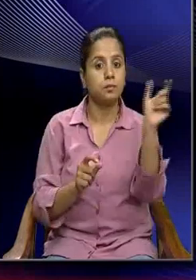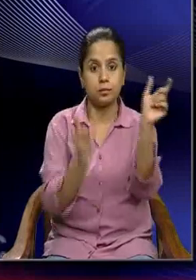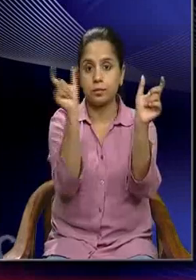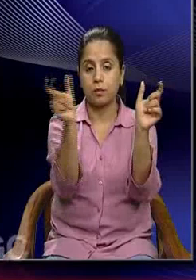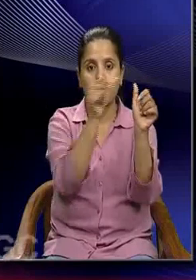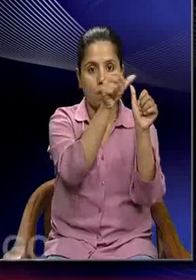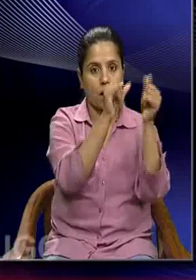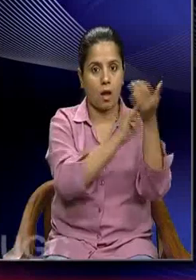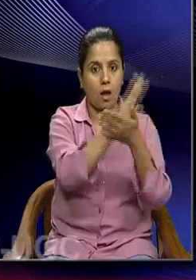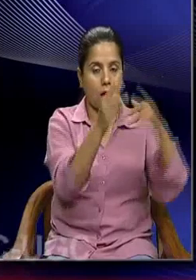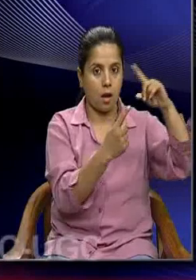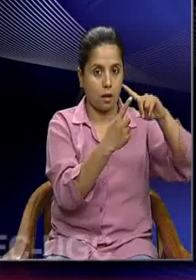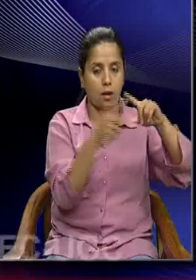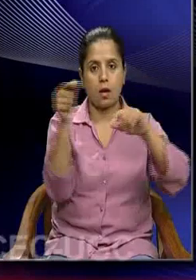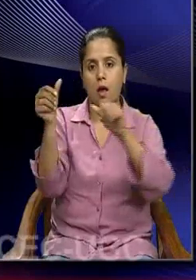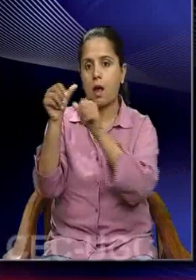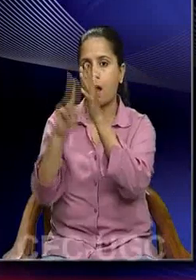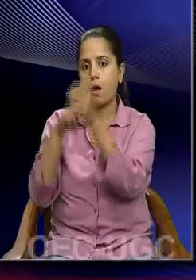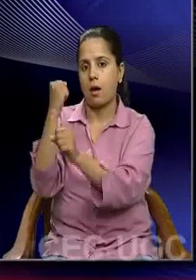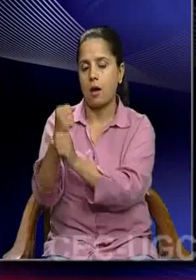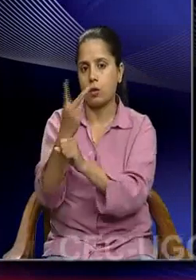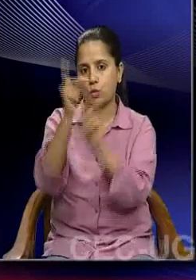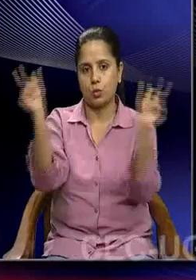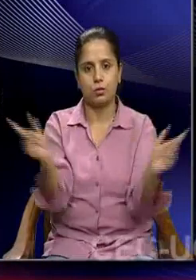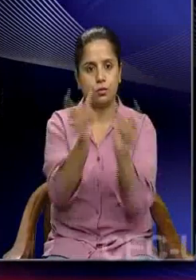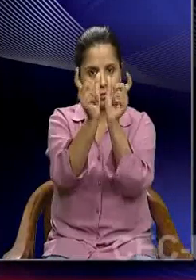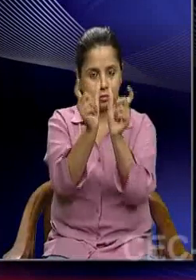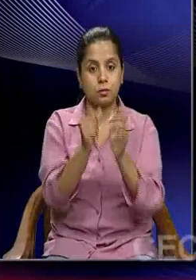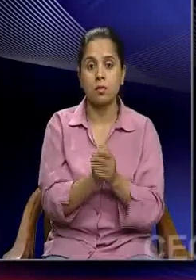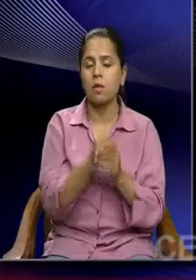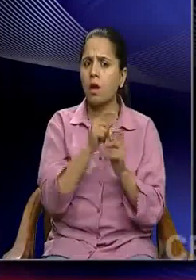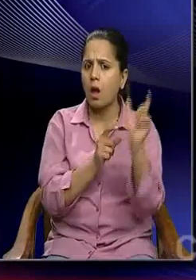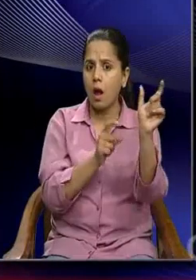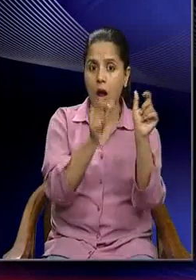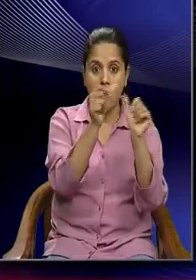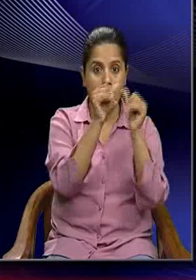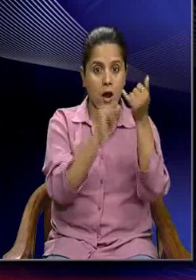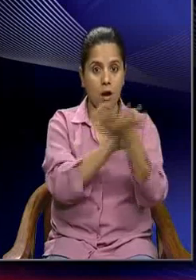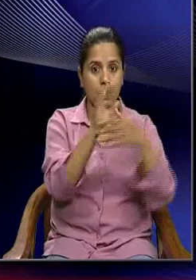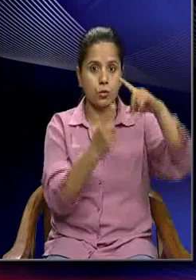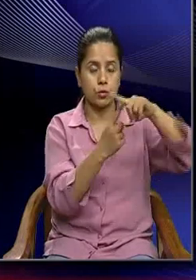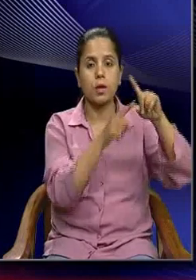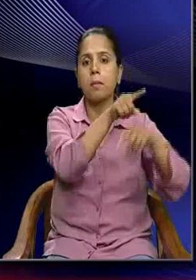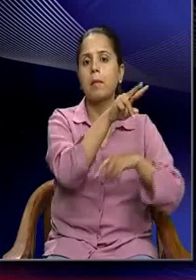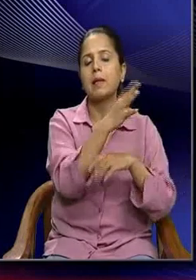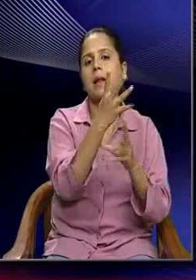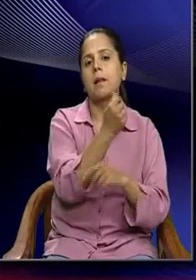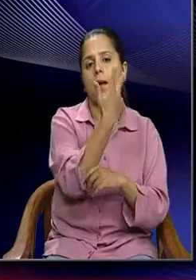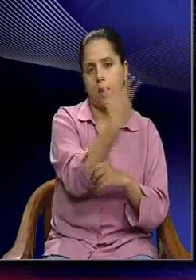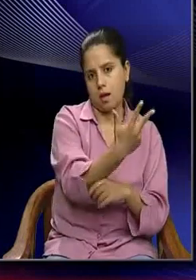Asht and Ang. Asht refers to the number 8